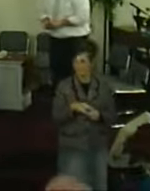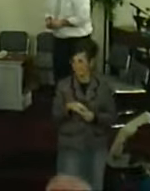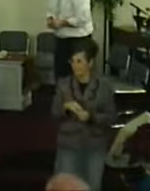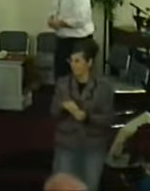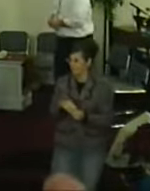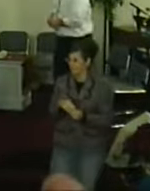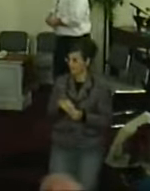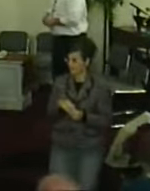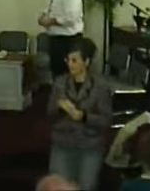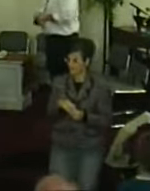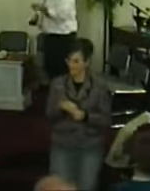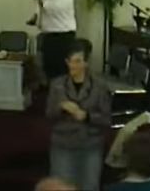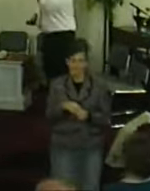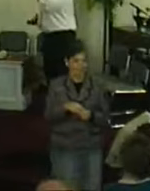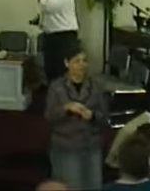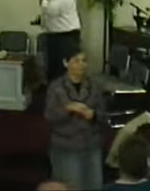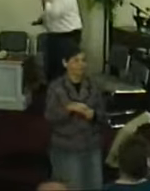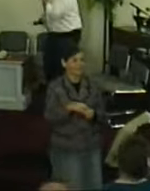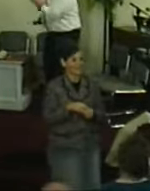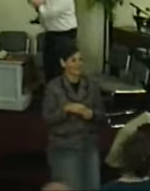Hell trembles at the voice of God.